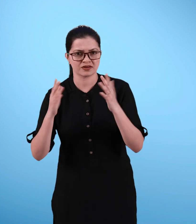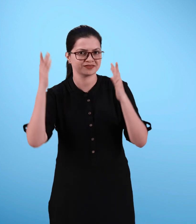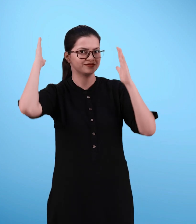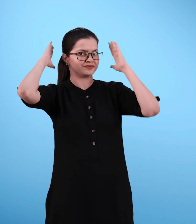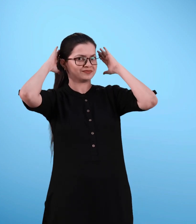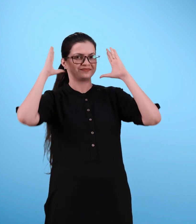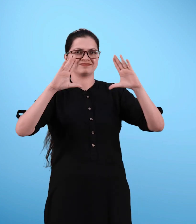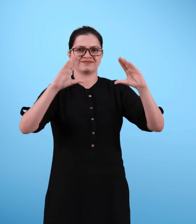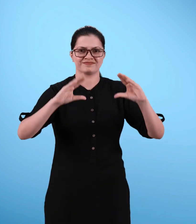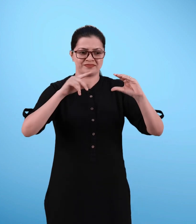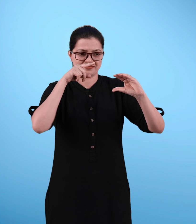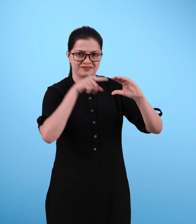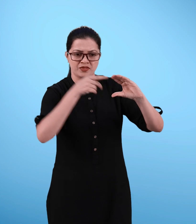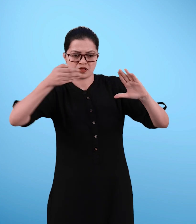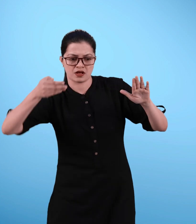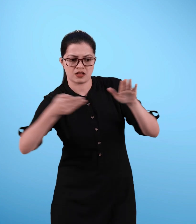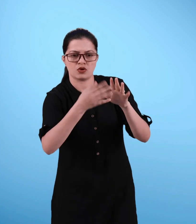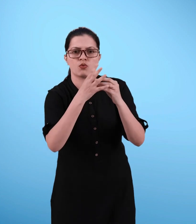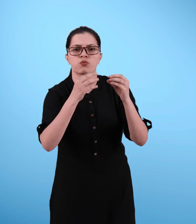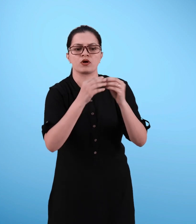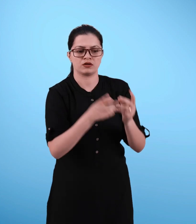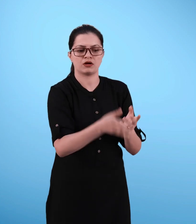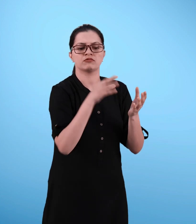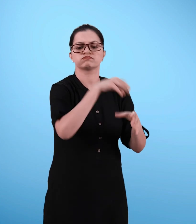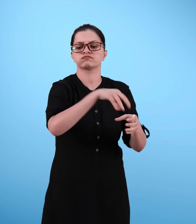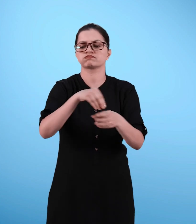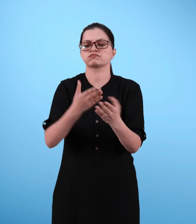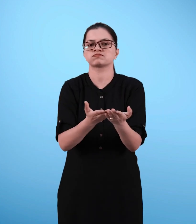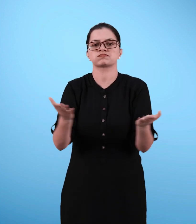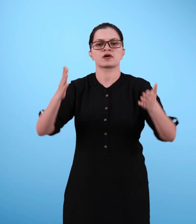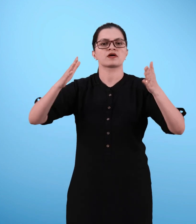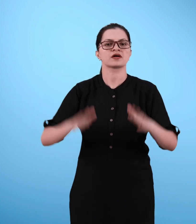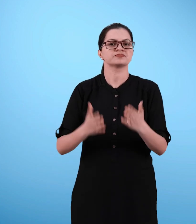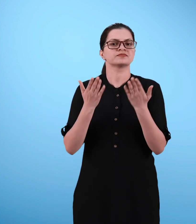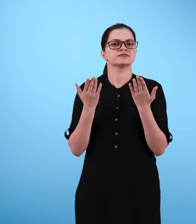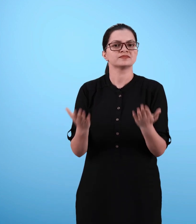Take some cotton wool, pull it apart, and look at its edges.